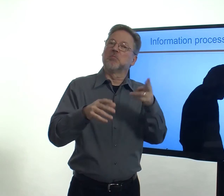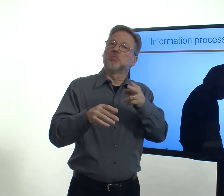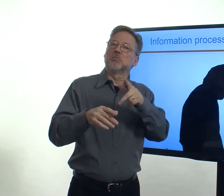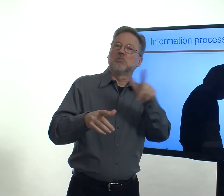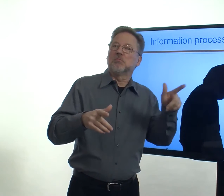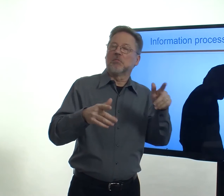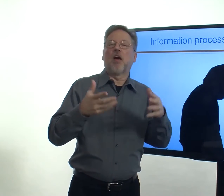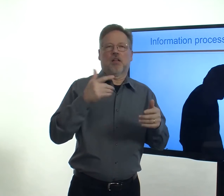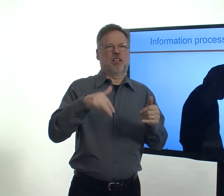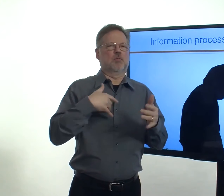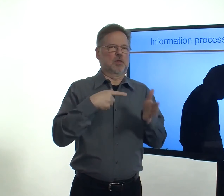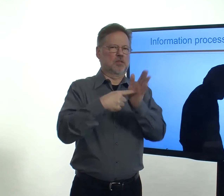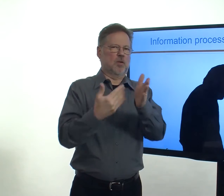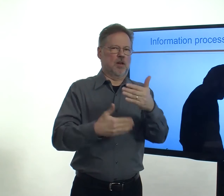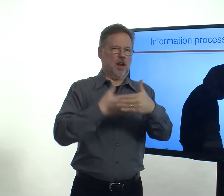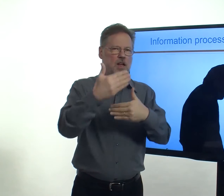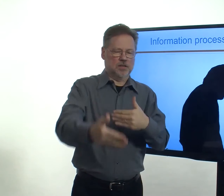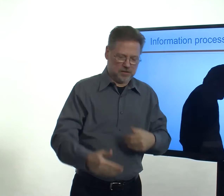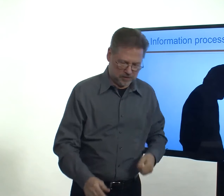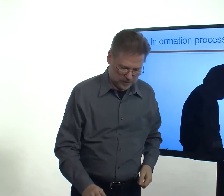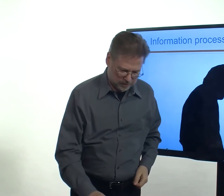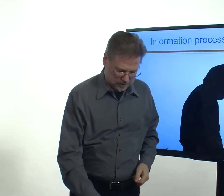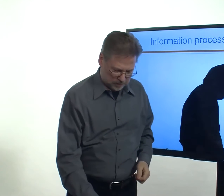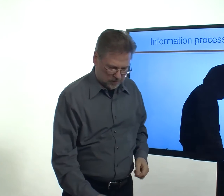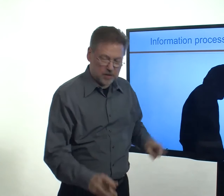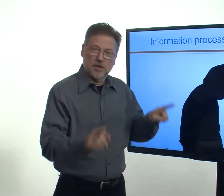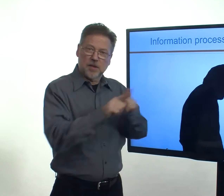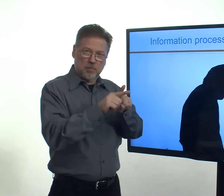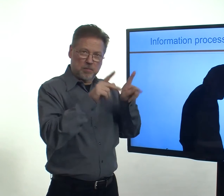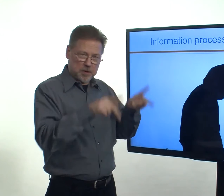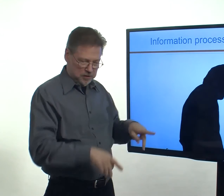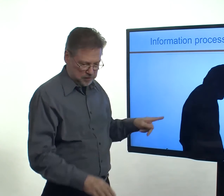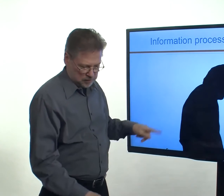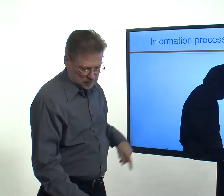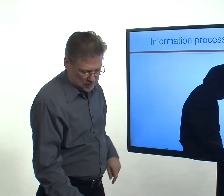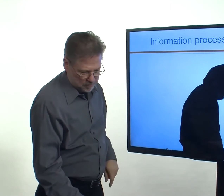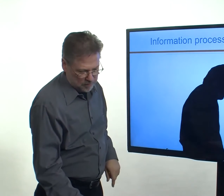I'll show you an example. This will be of the same person.